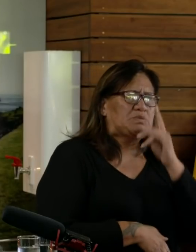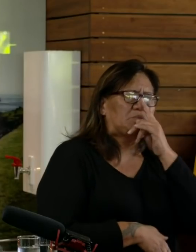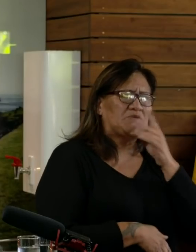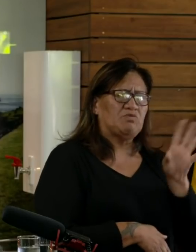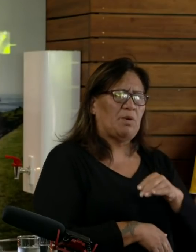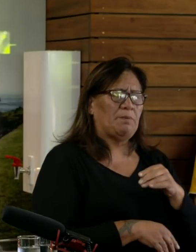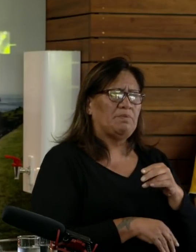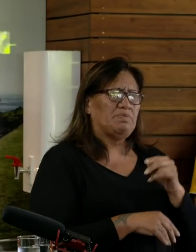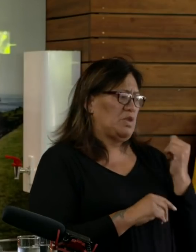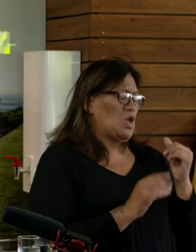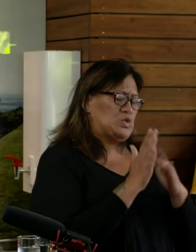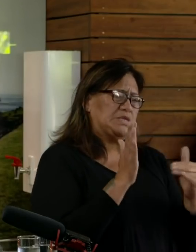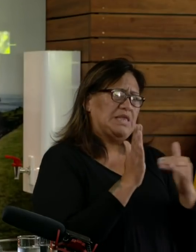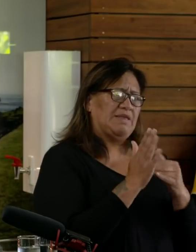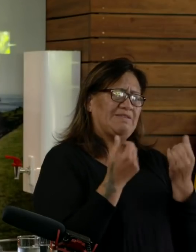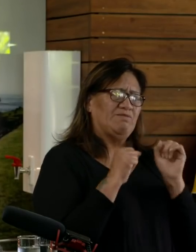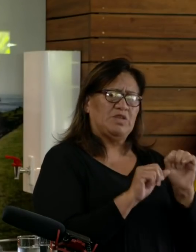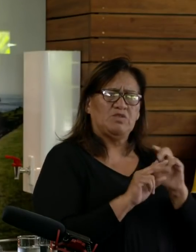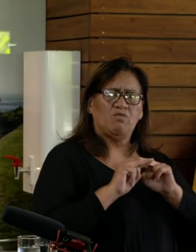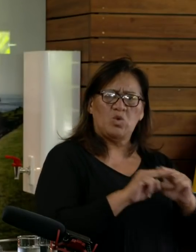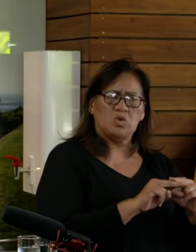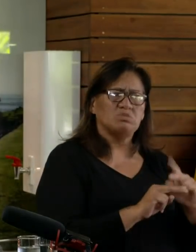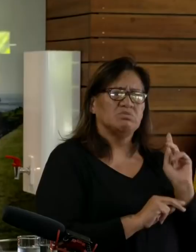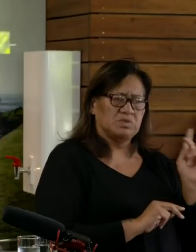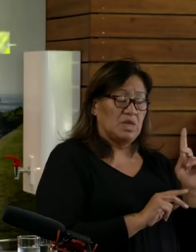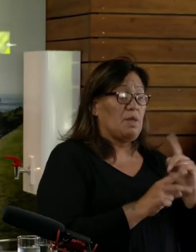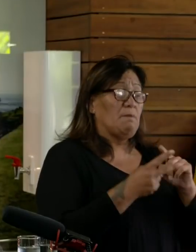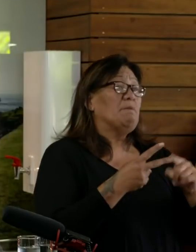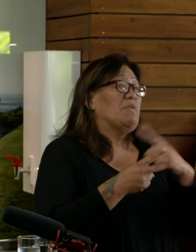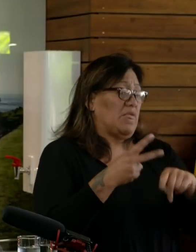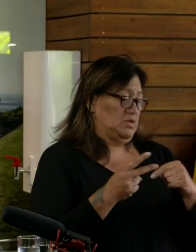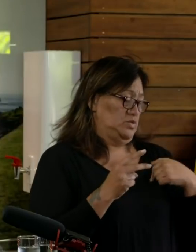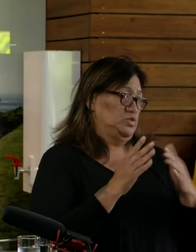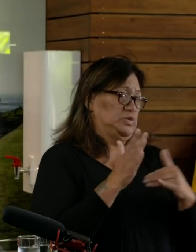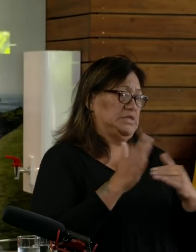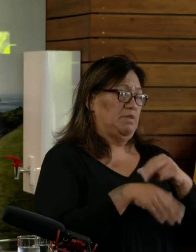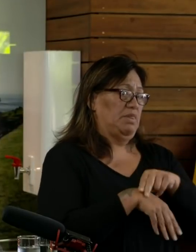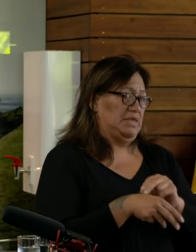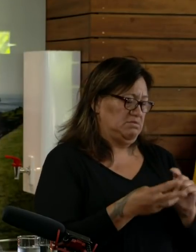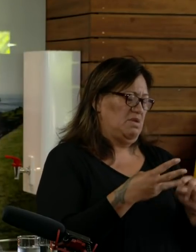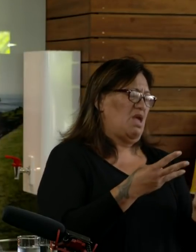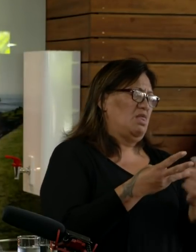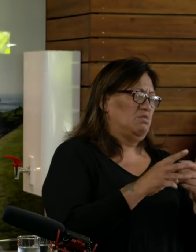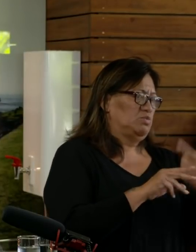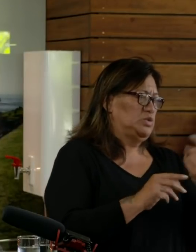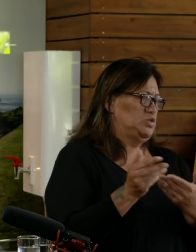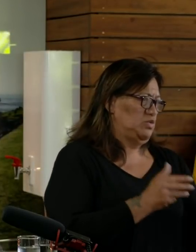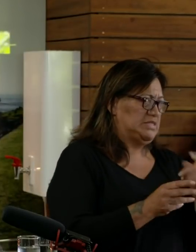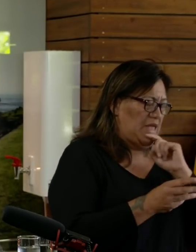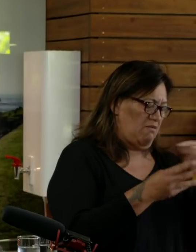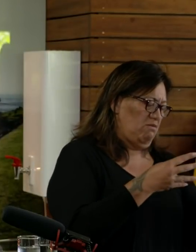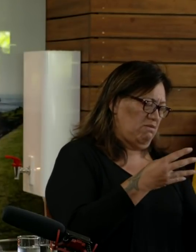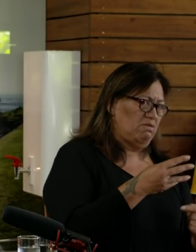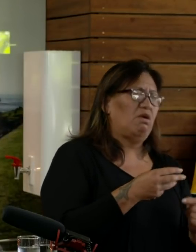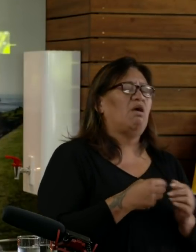Defence Force staff who, supported by New Zealand Police staff and other emergency services staff